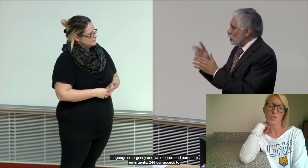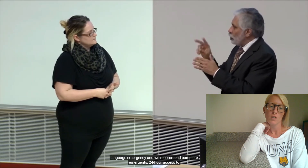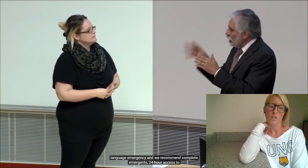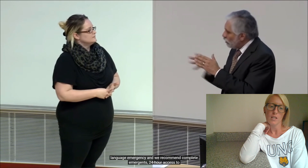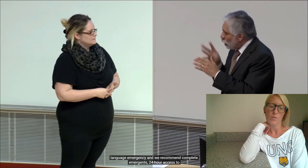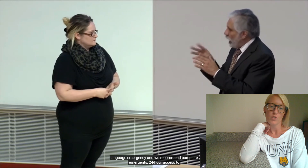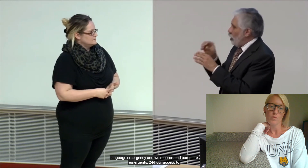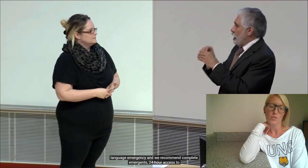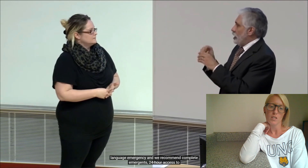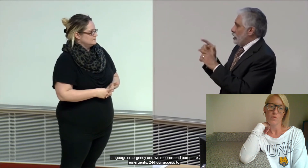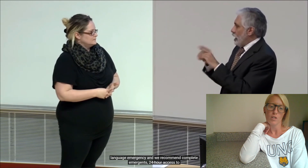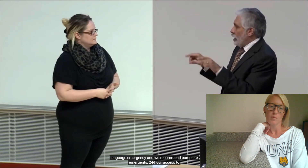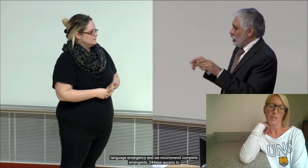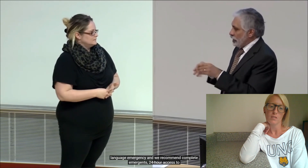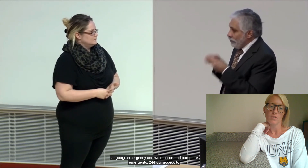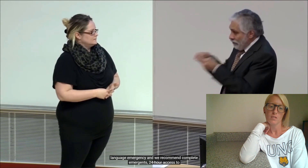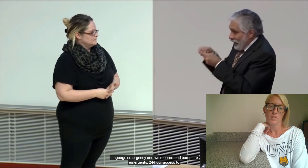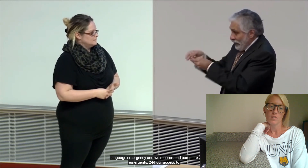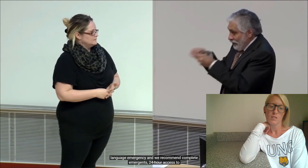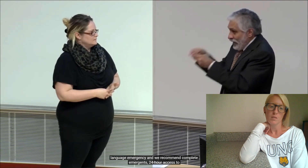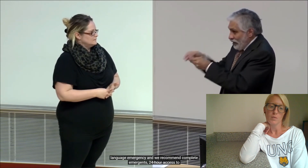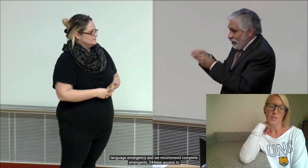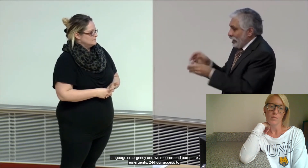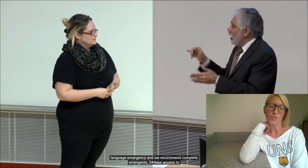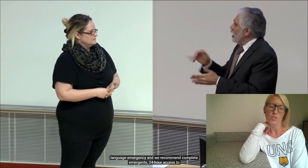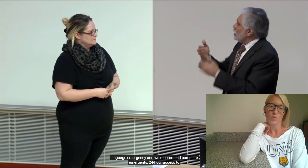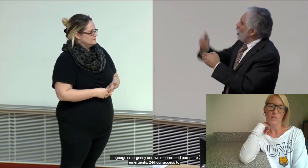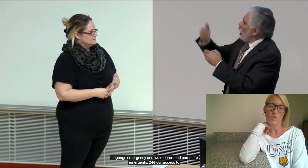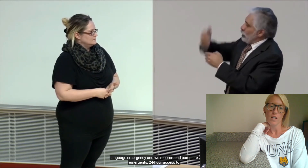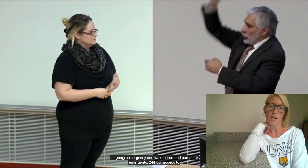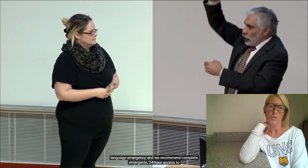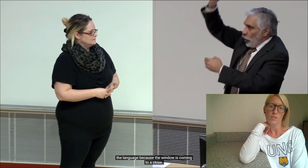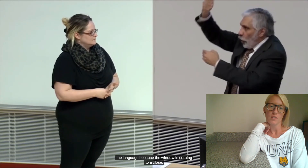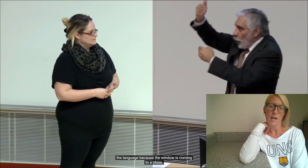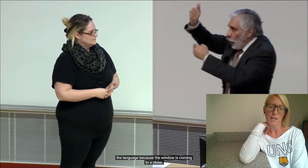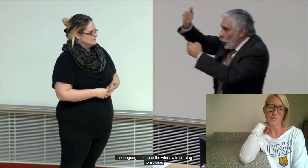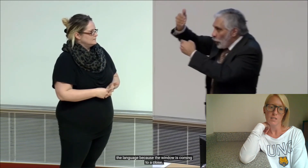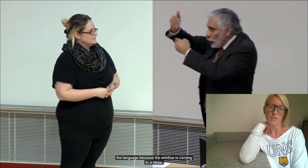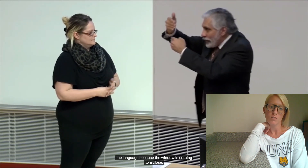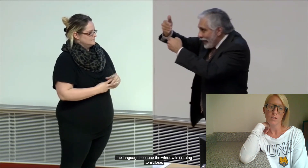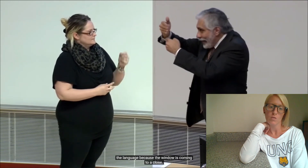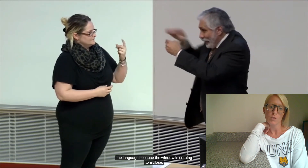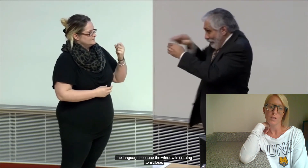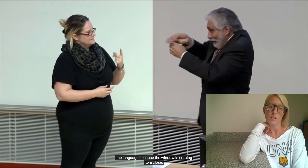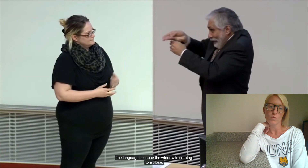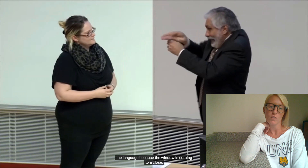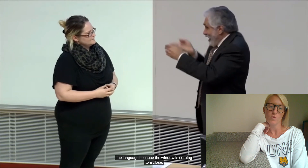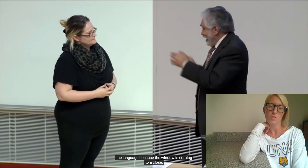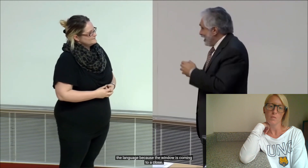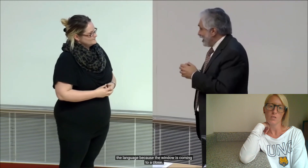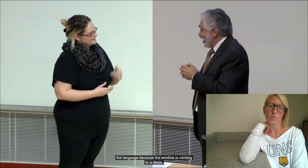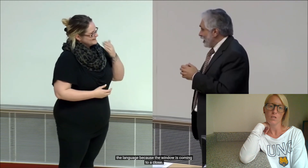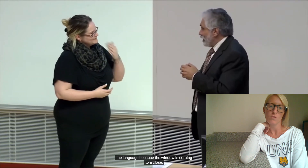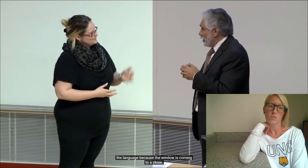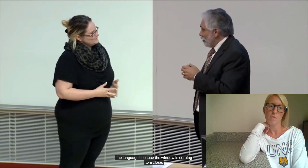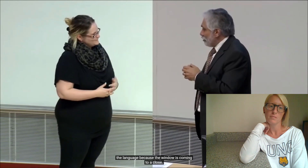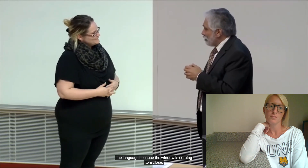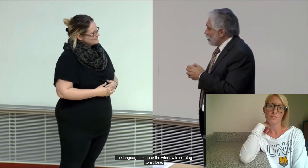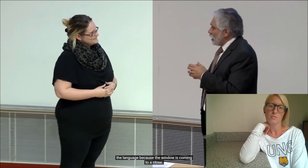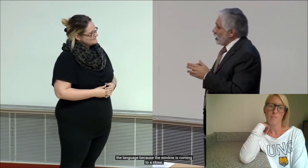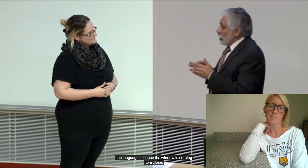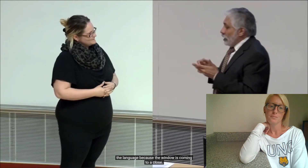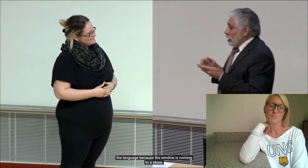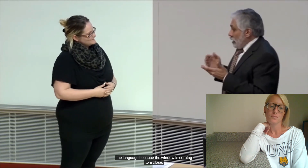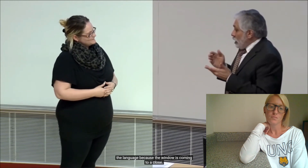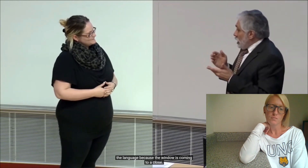and damage. we Language recommend emergency, we recommend complete immersion, 24-hour immersion, access 24 to the hours language, access because to the language window because the window is coming